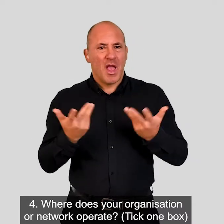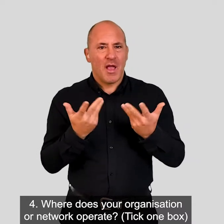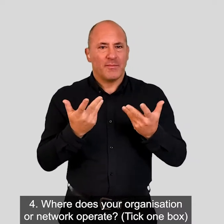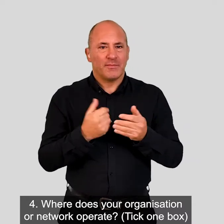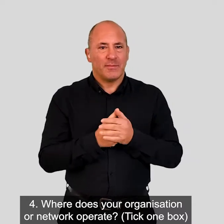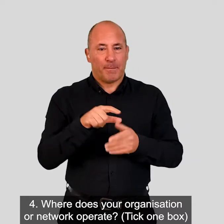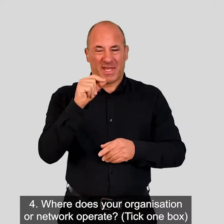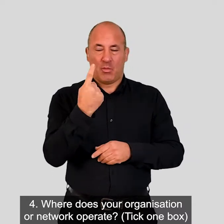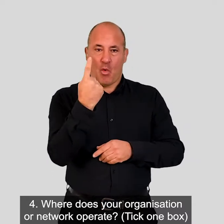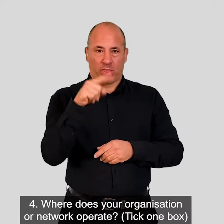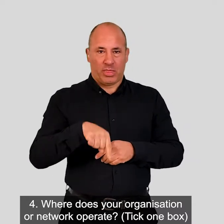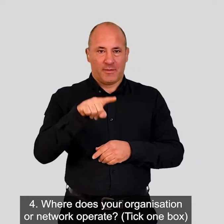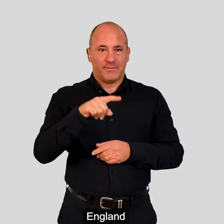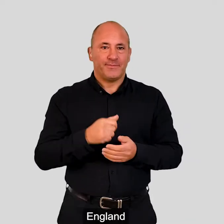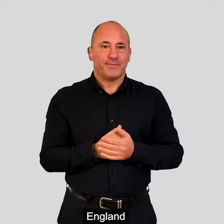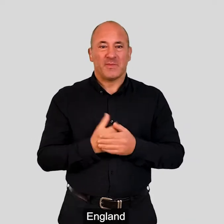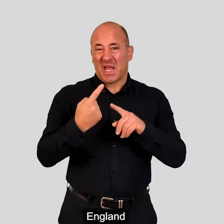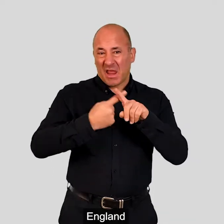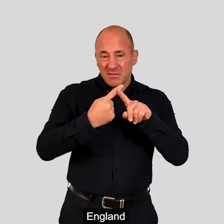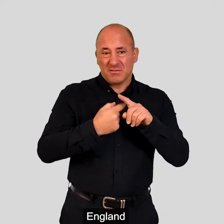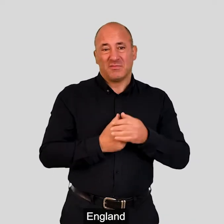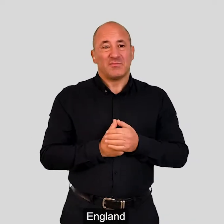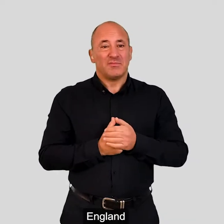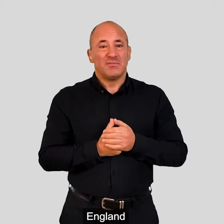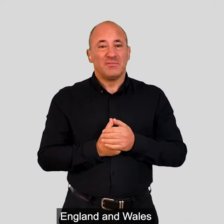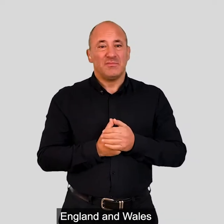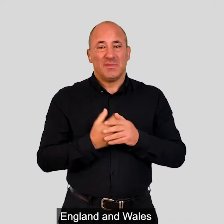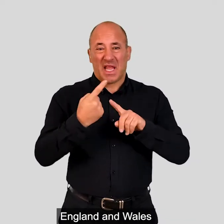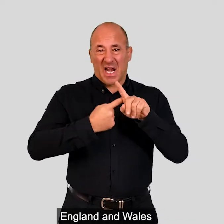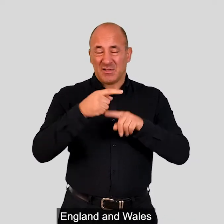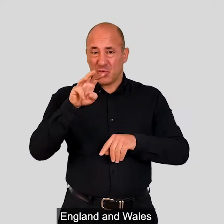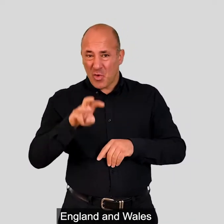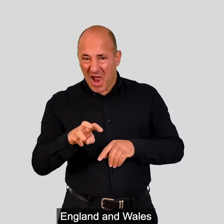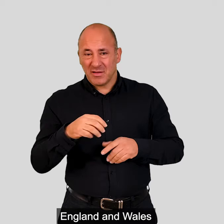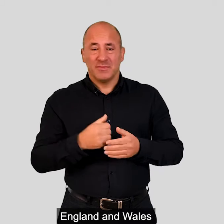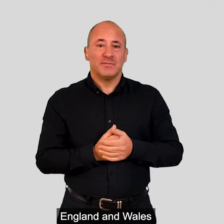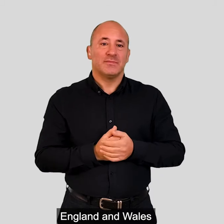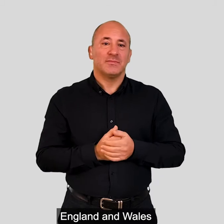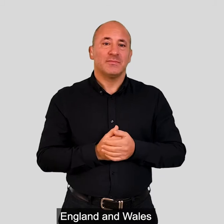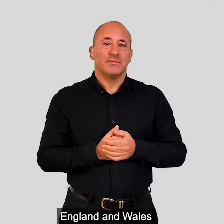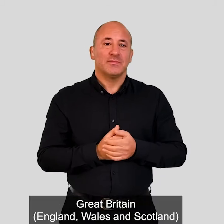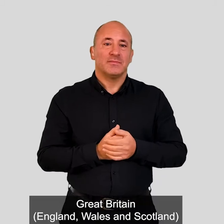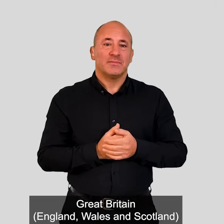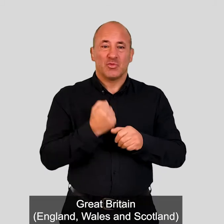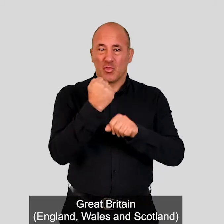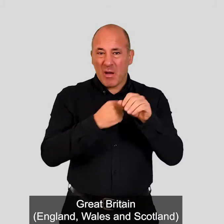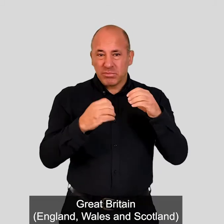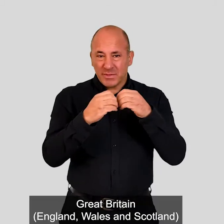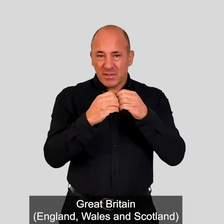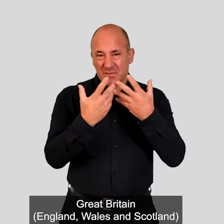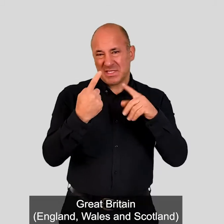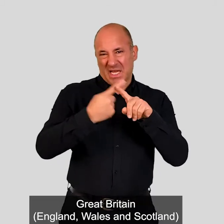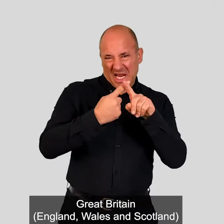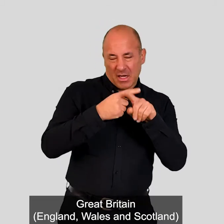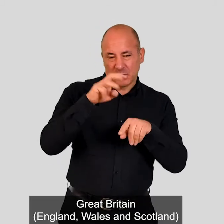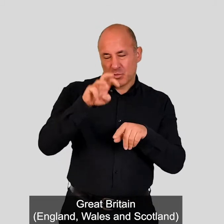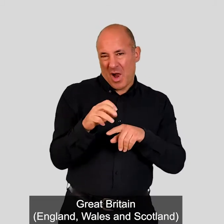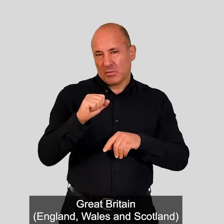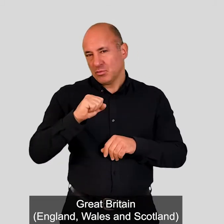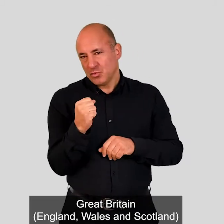one box. England, England and Wales, Great Britain, England, Wales and